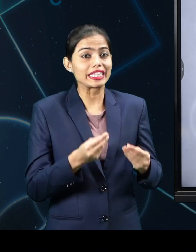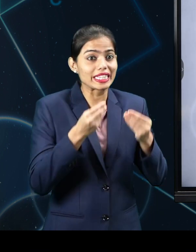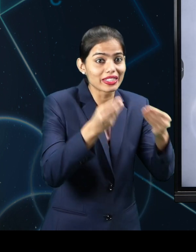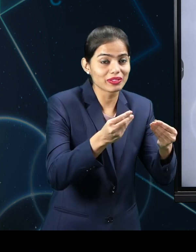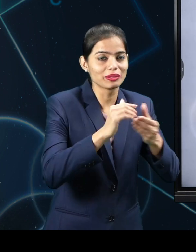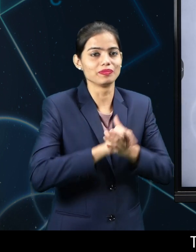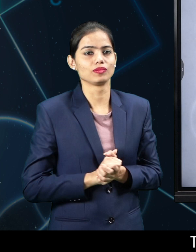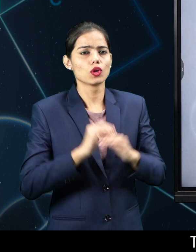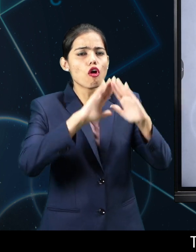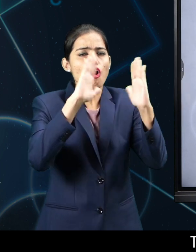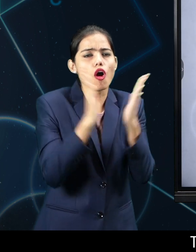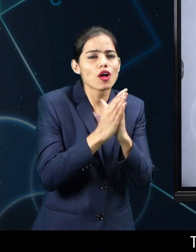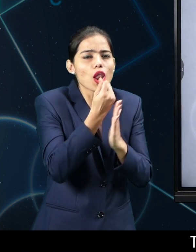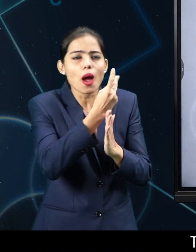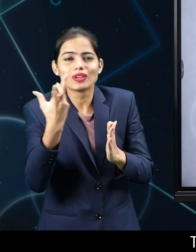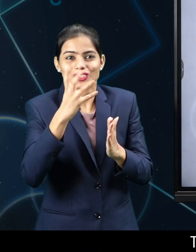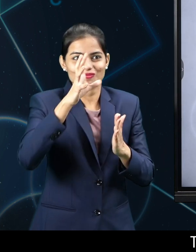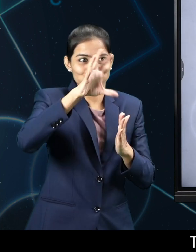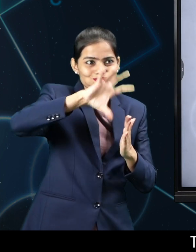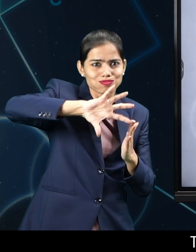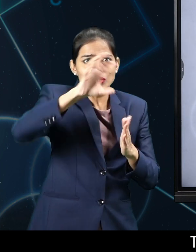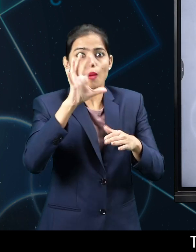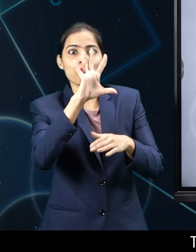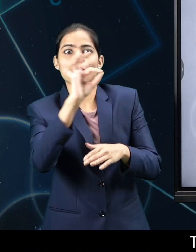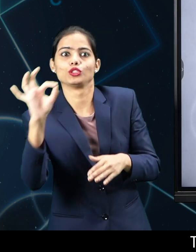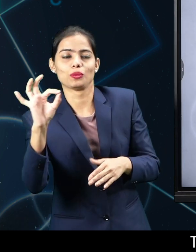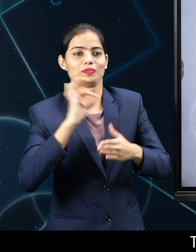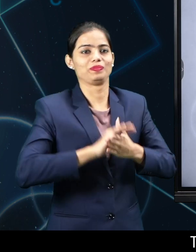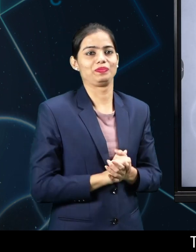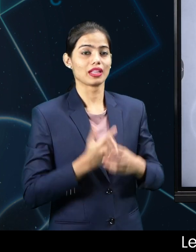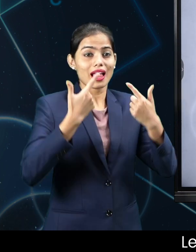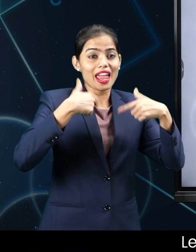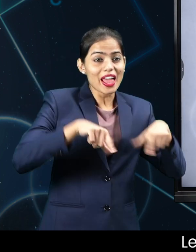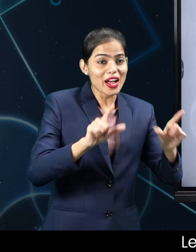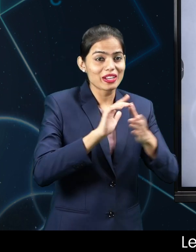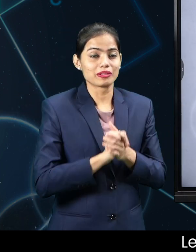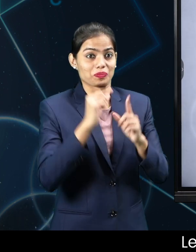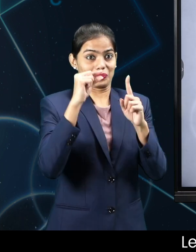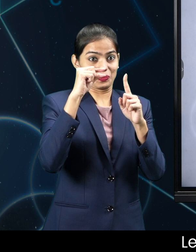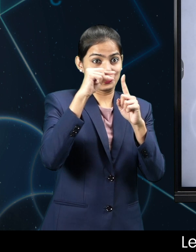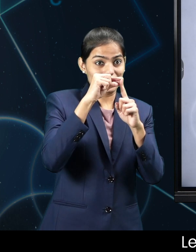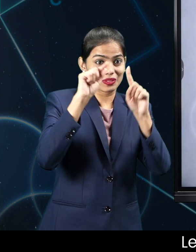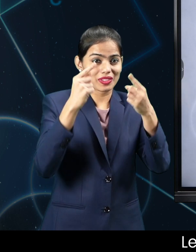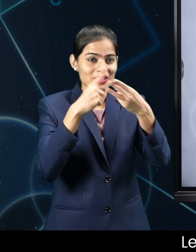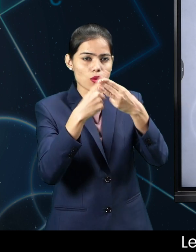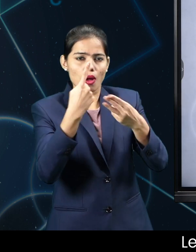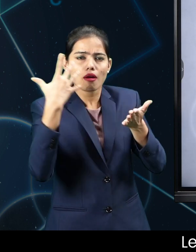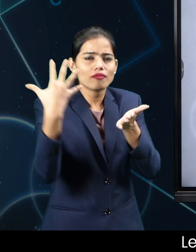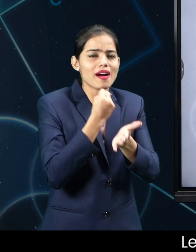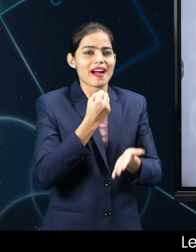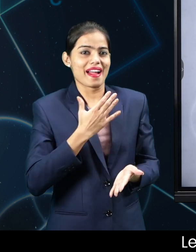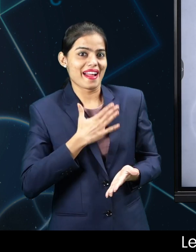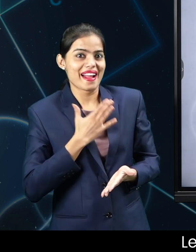Solution. Given total number of spins is equal to 500, let P of E1 is equal